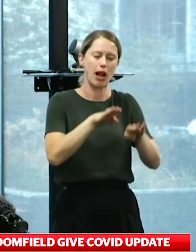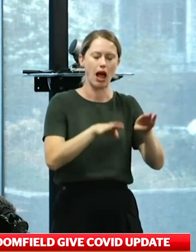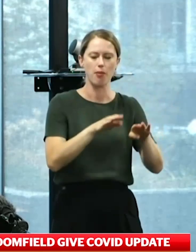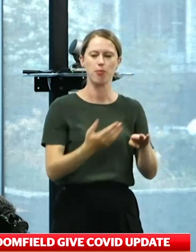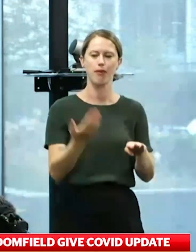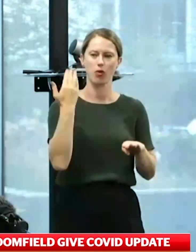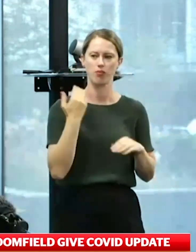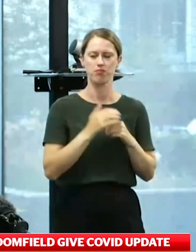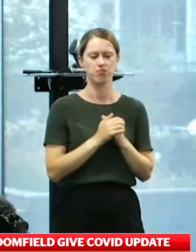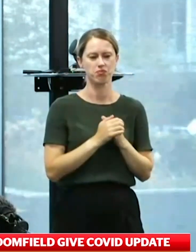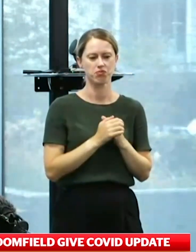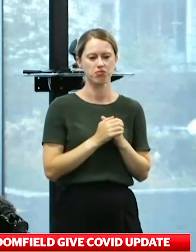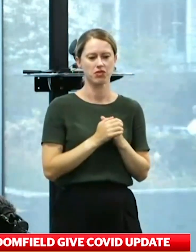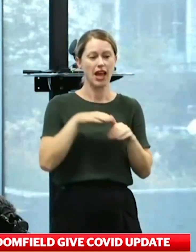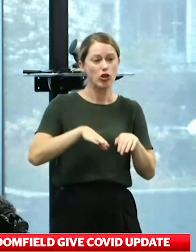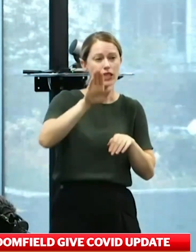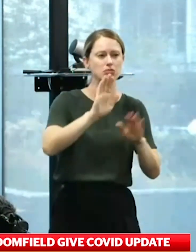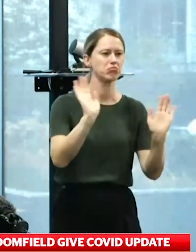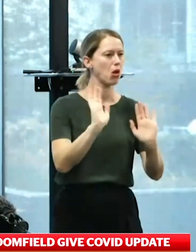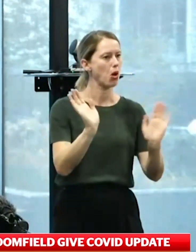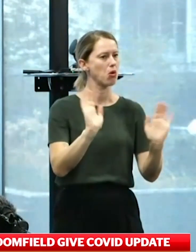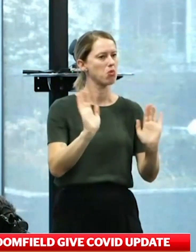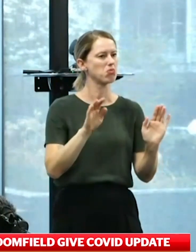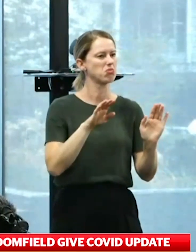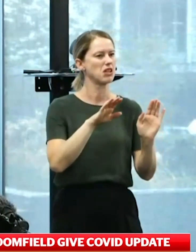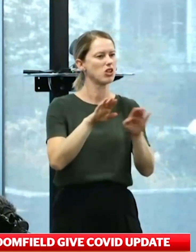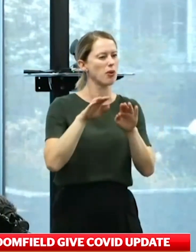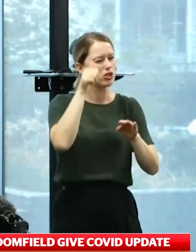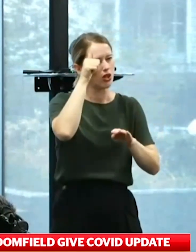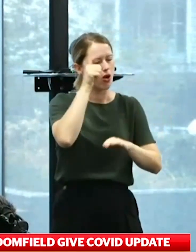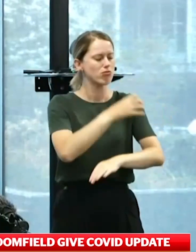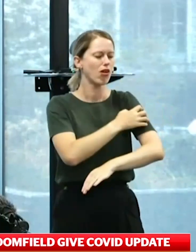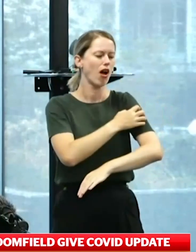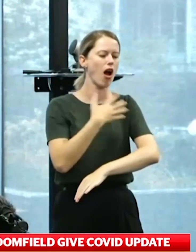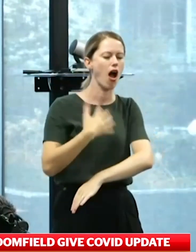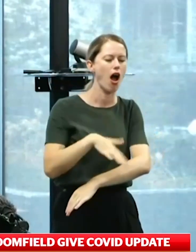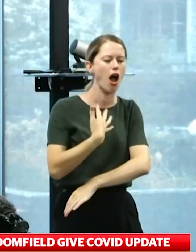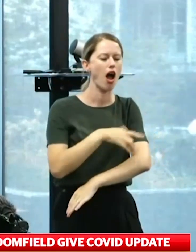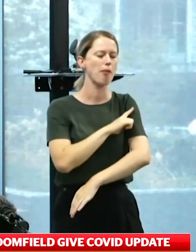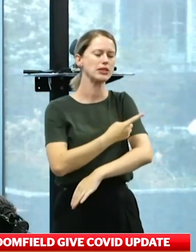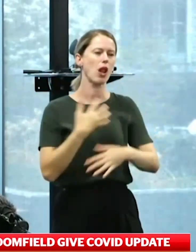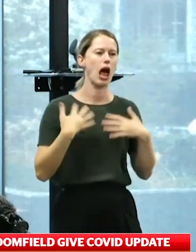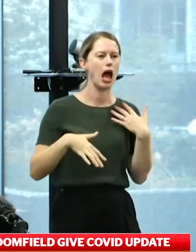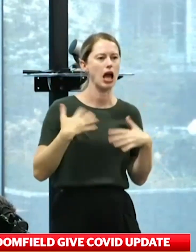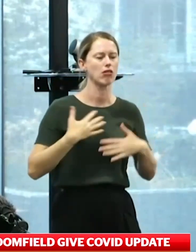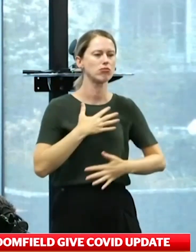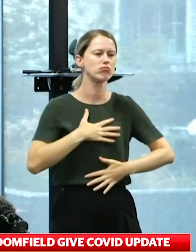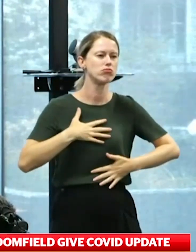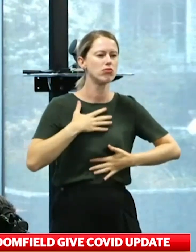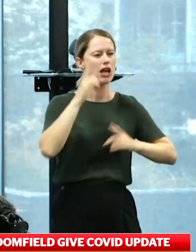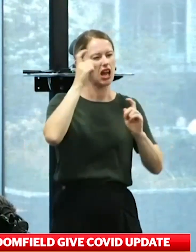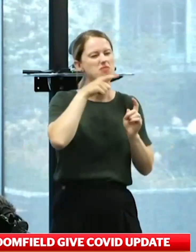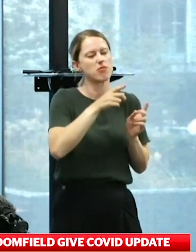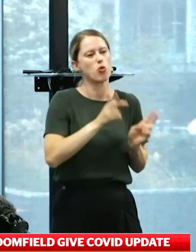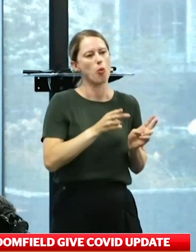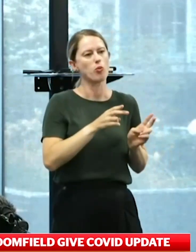pattern. We've not seen an increase in those common side effects such as muscle aches, pain at the injection site, nausea, headaches and